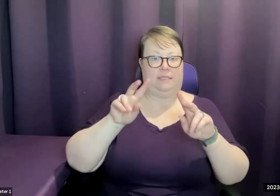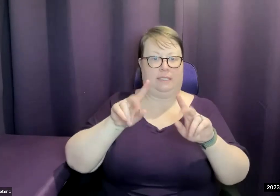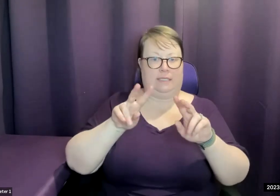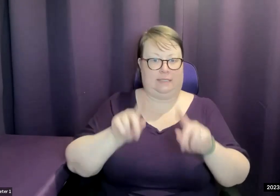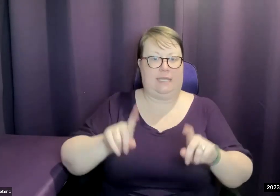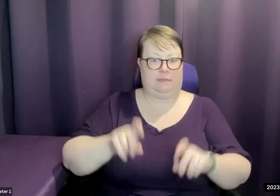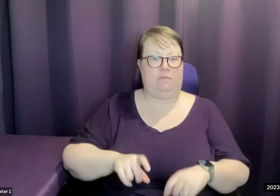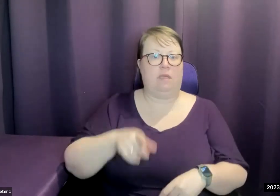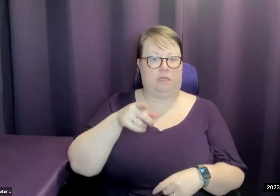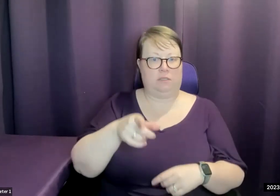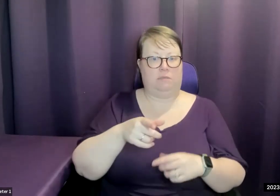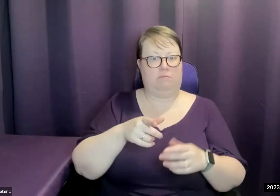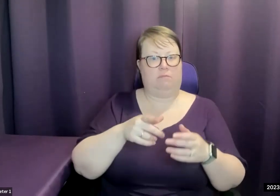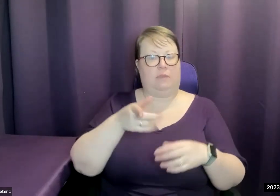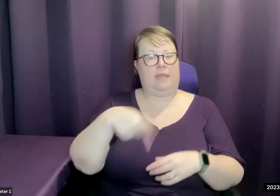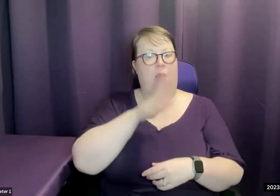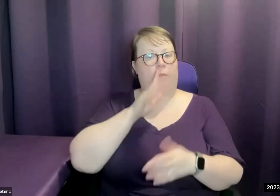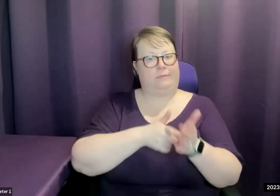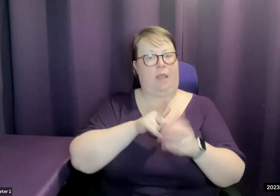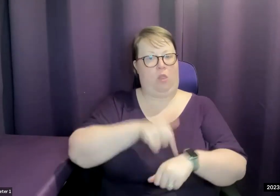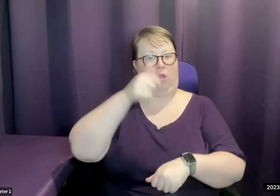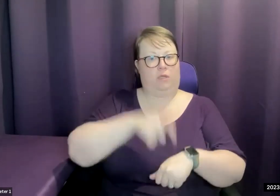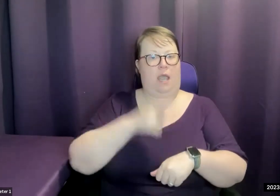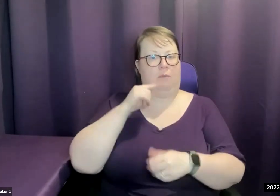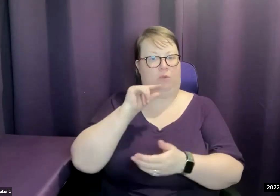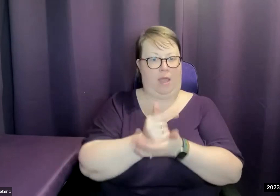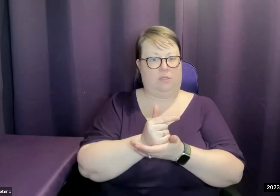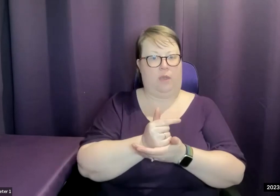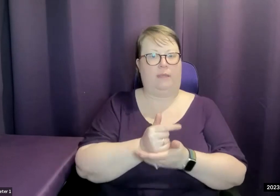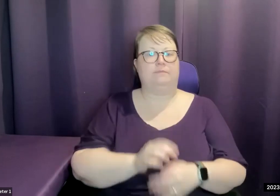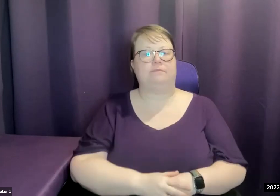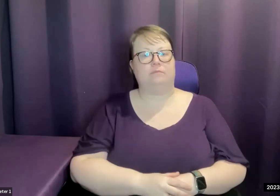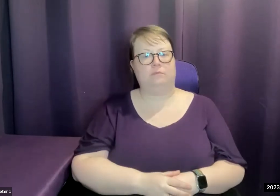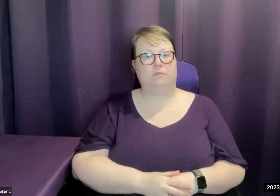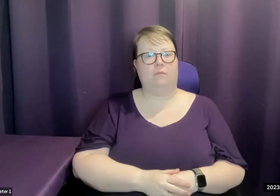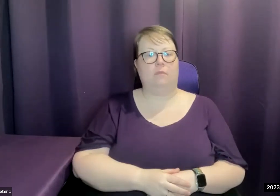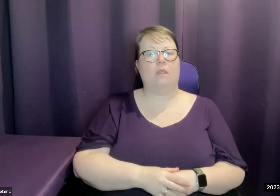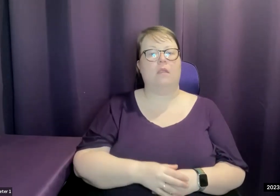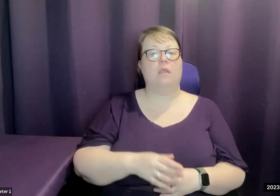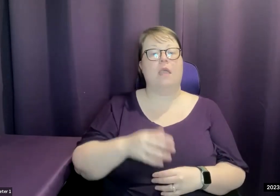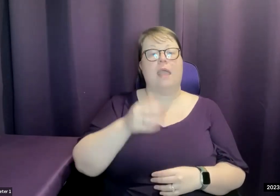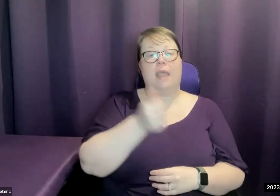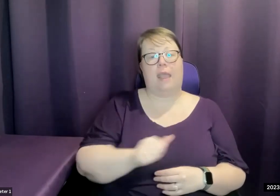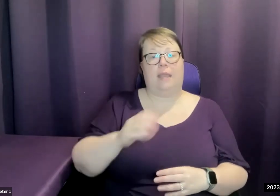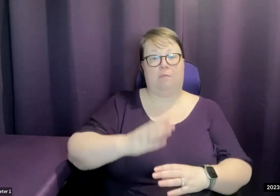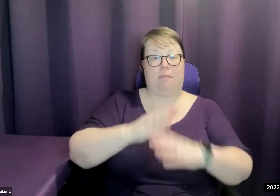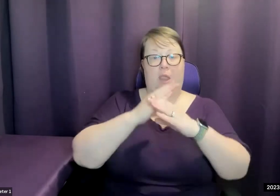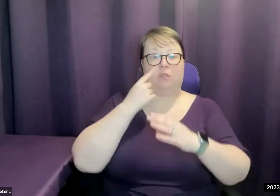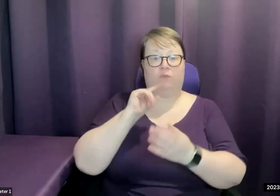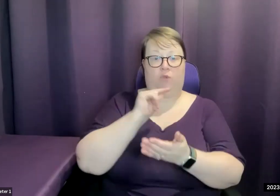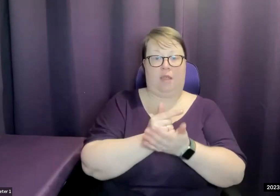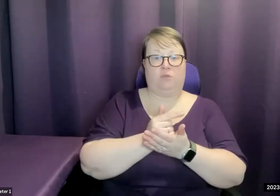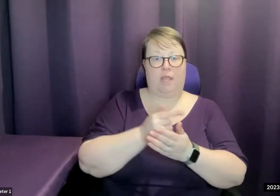this study supports the idea that barriers to accommodation may be removed through universal design, which may then positively impact